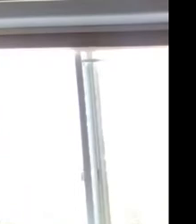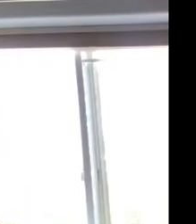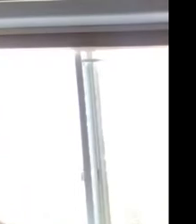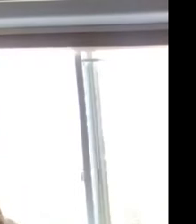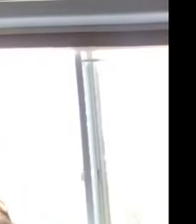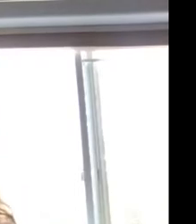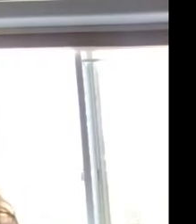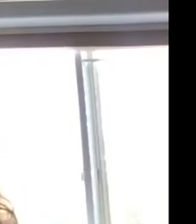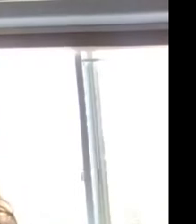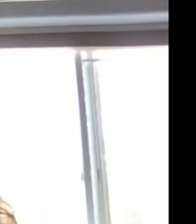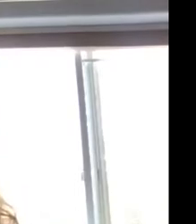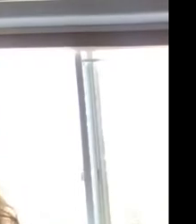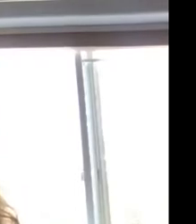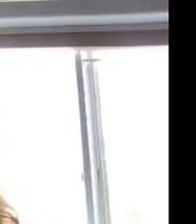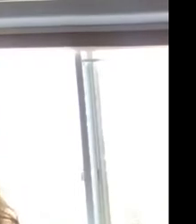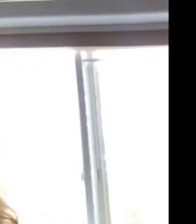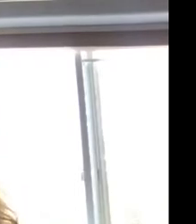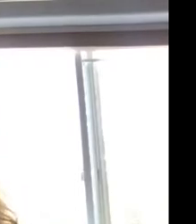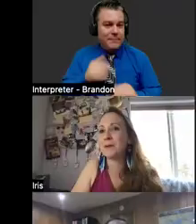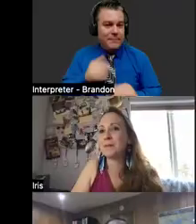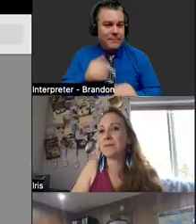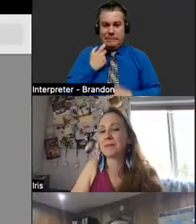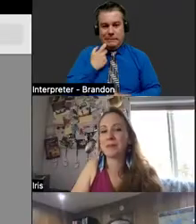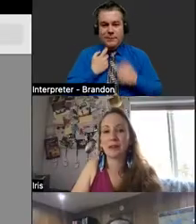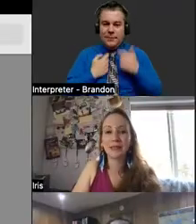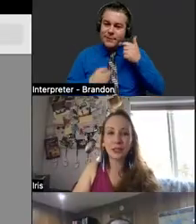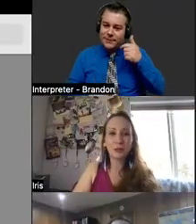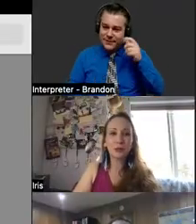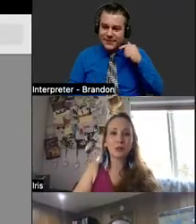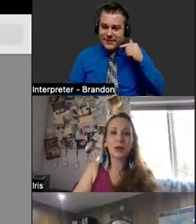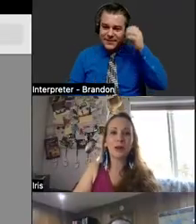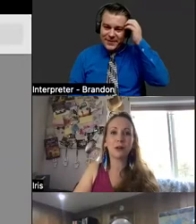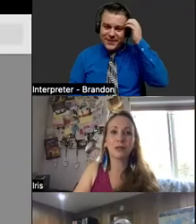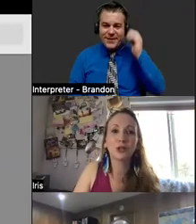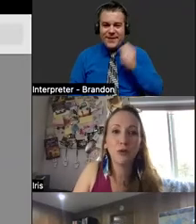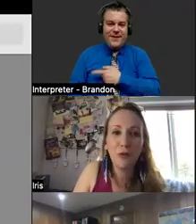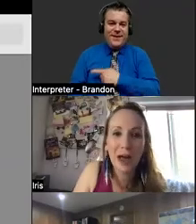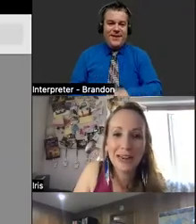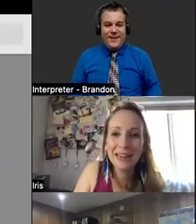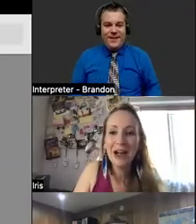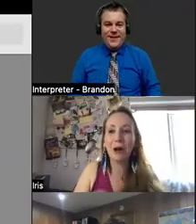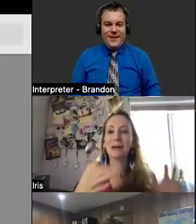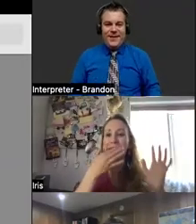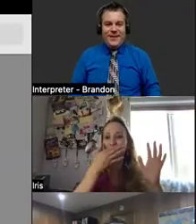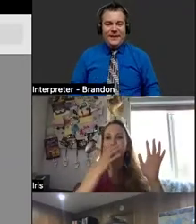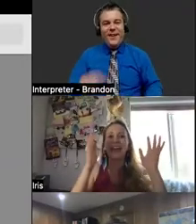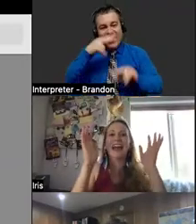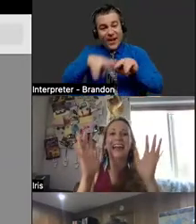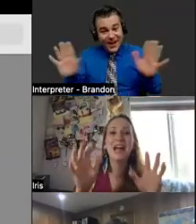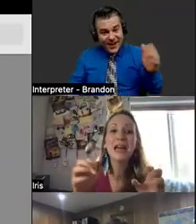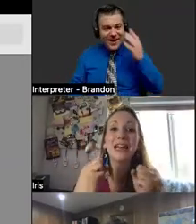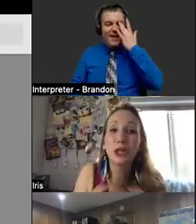cool? This is my problem. Okay. This is what you want. Aren't these so fun? Okay,